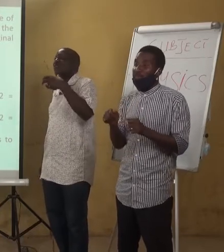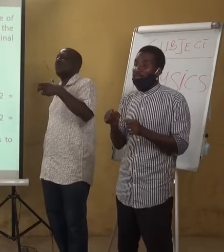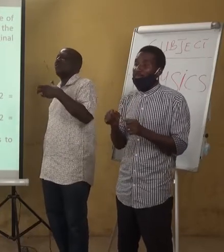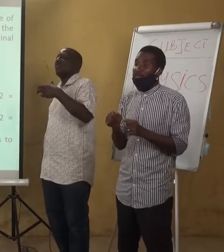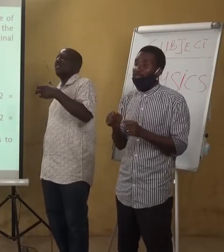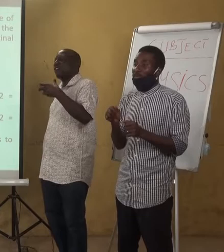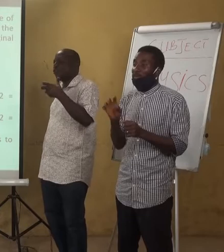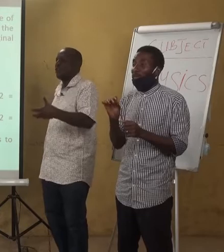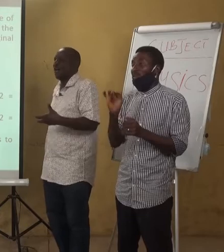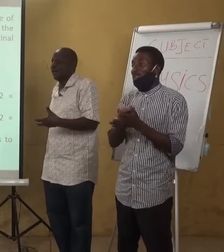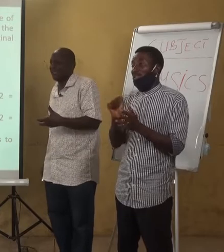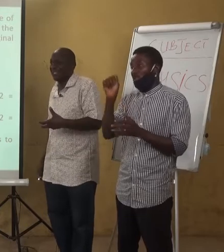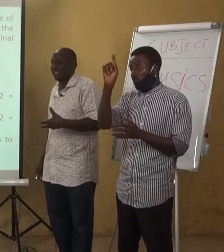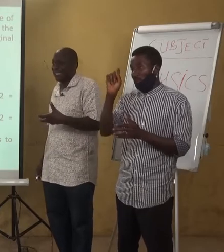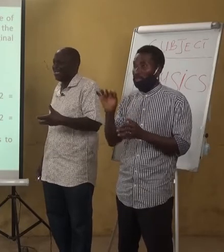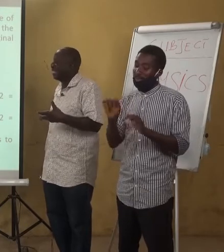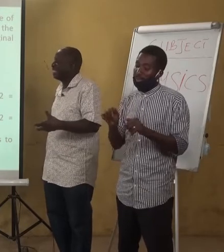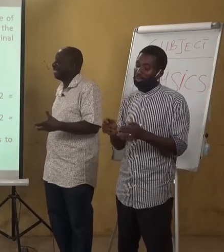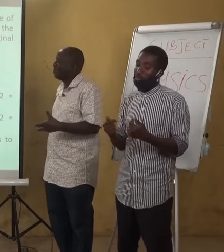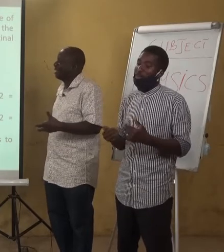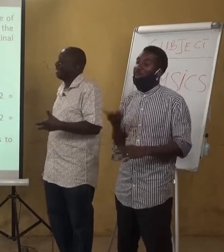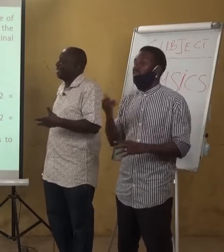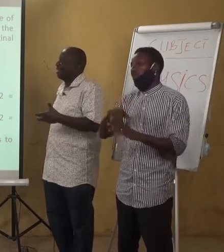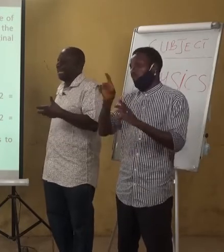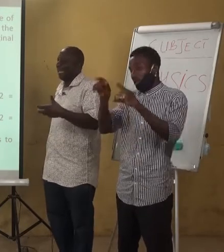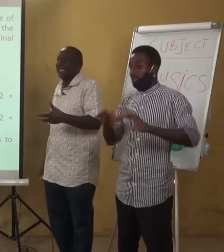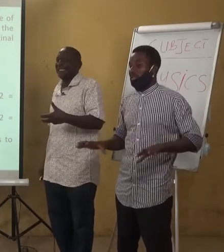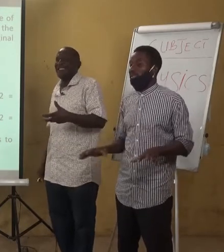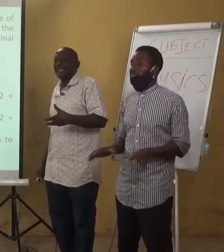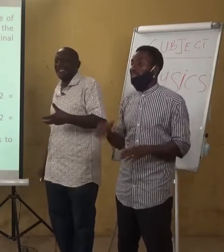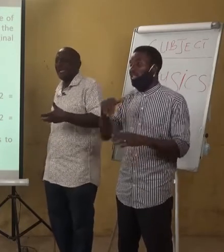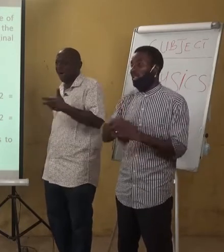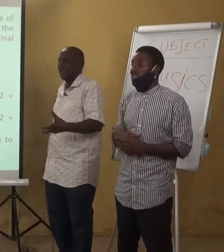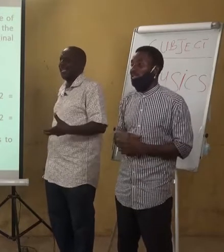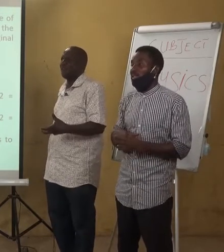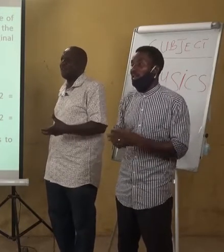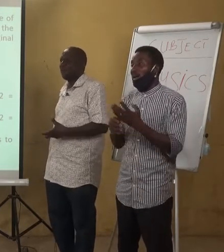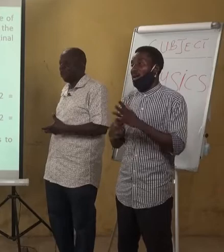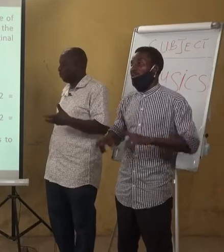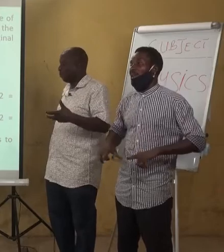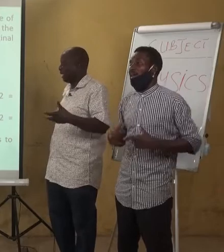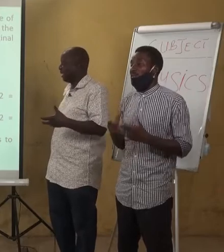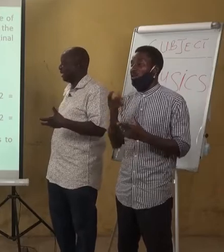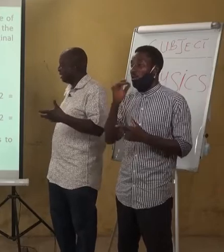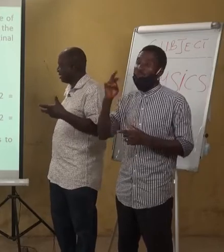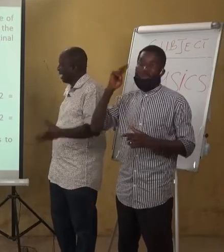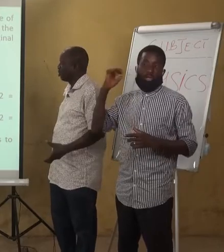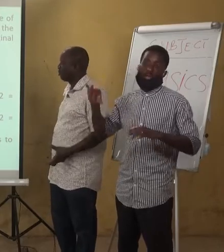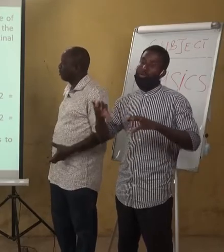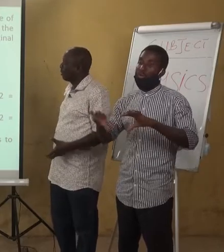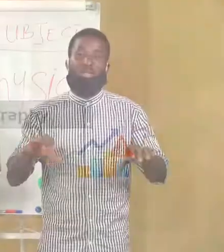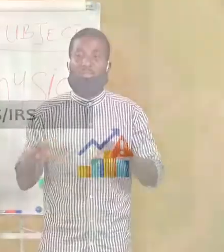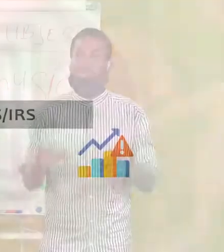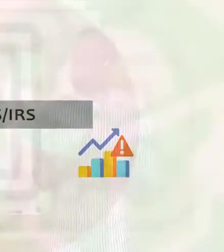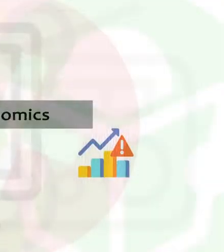a question can come out in an exam in half-life of an